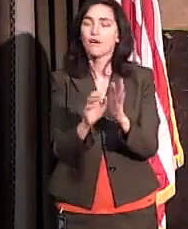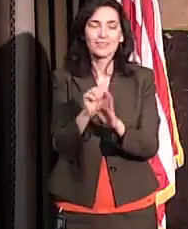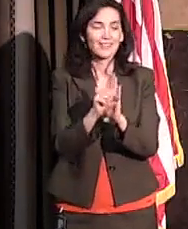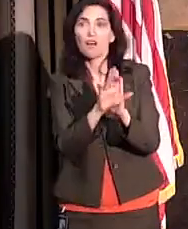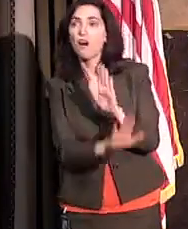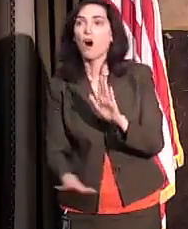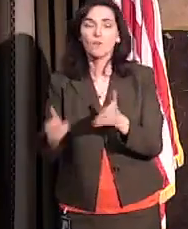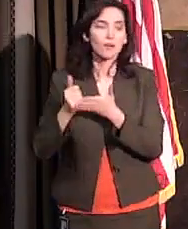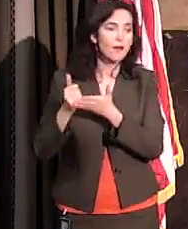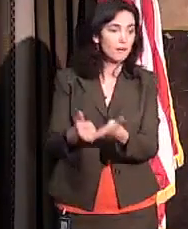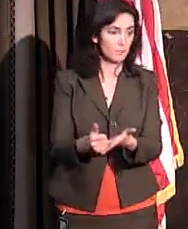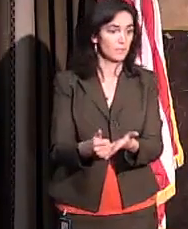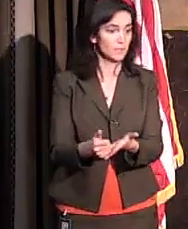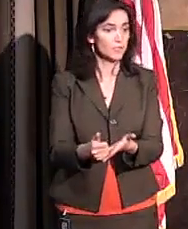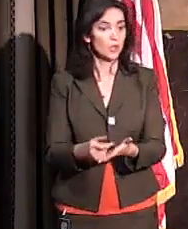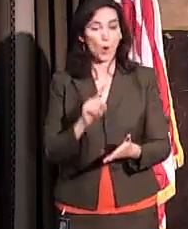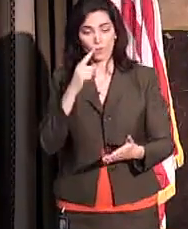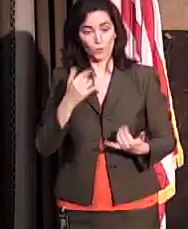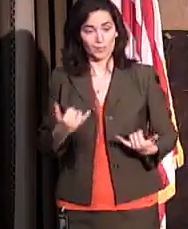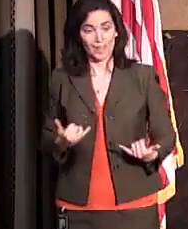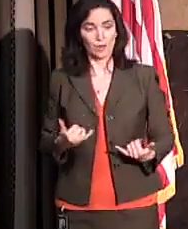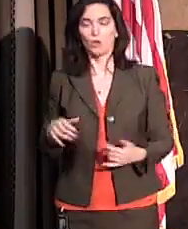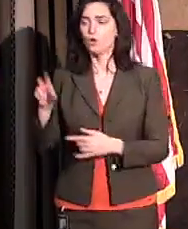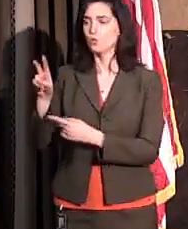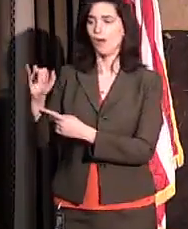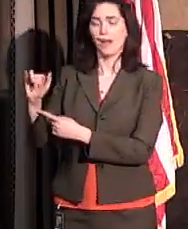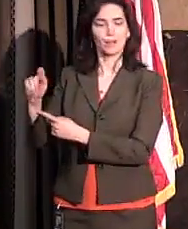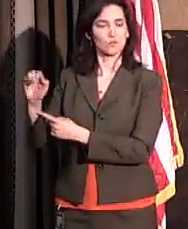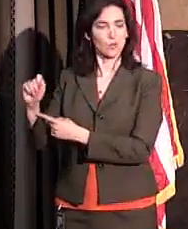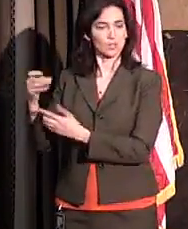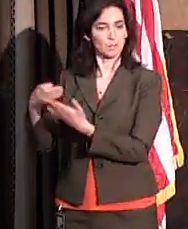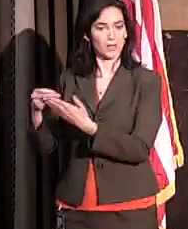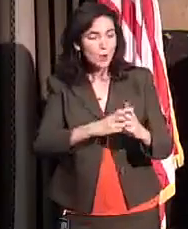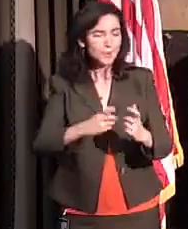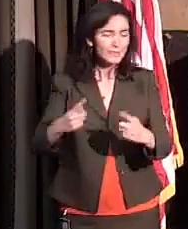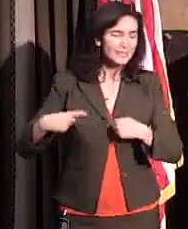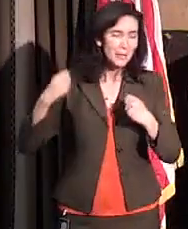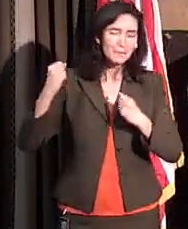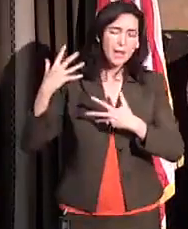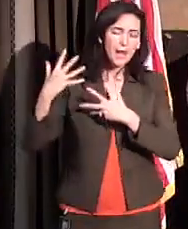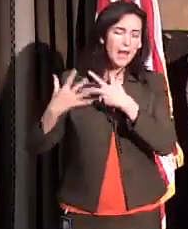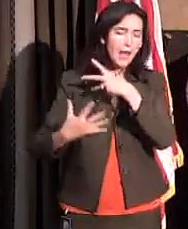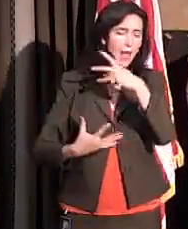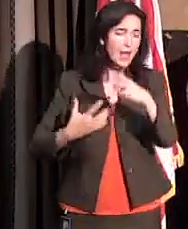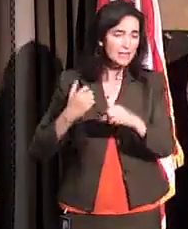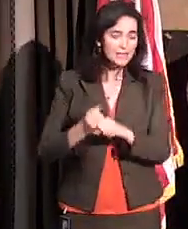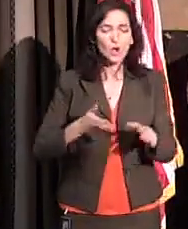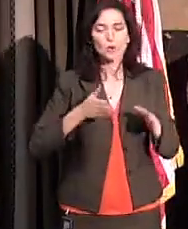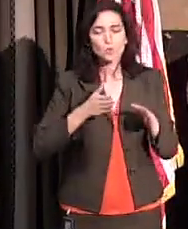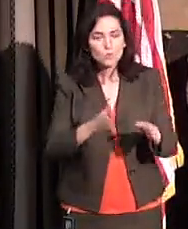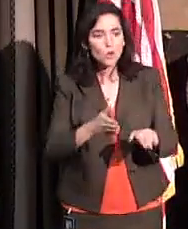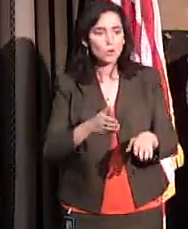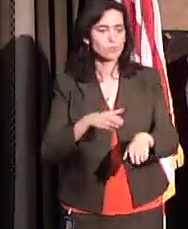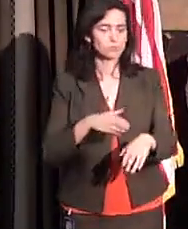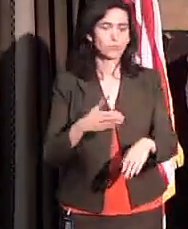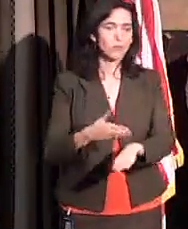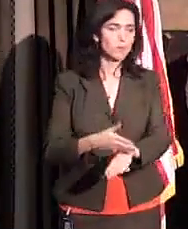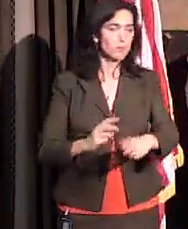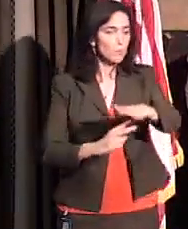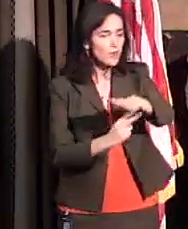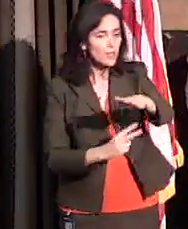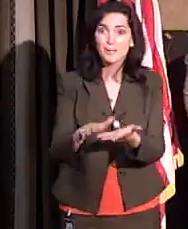just right now. I think that the UI Trust Fund is critically important now because of decades. Roads and bridges is a $14